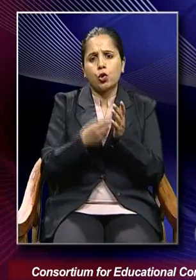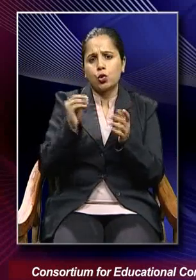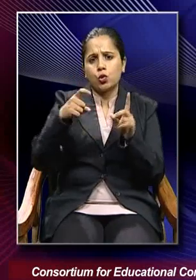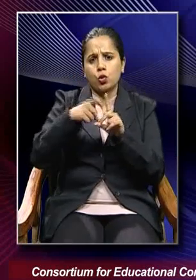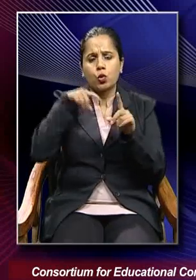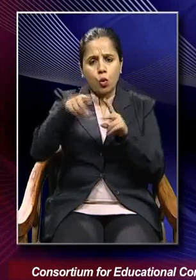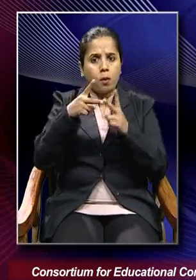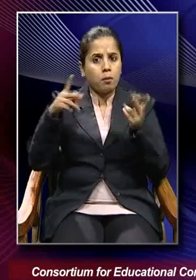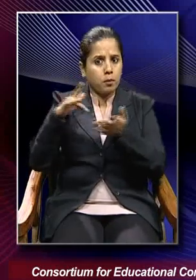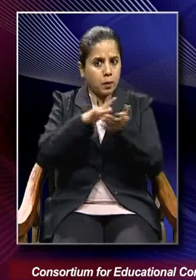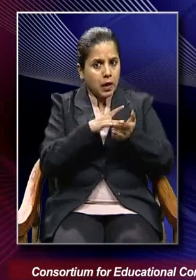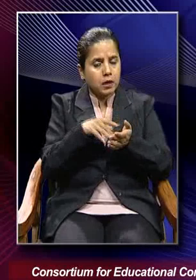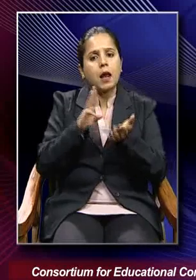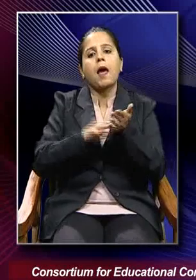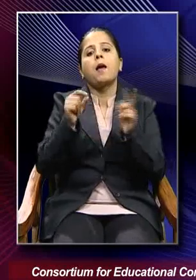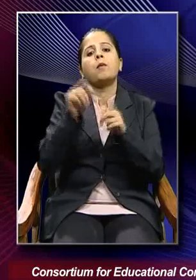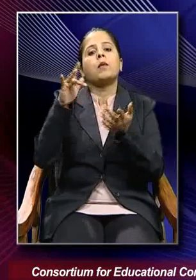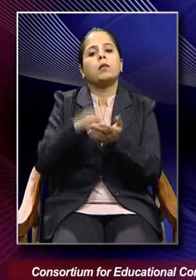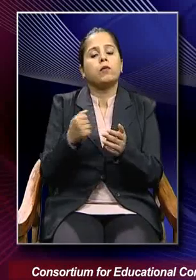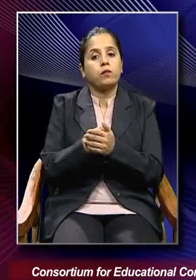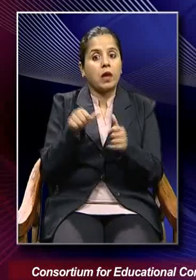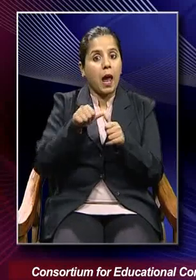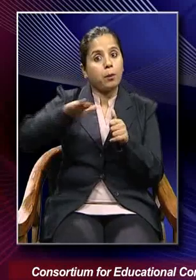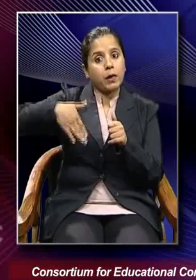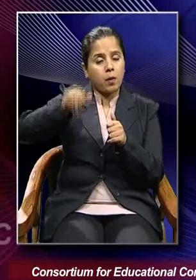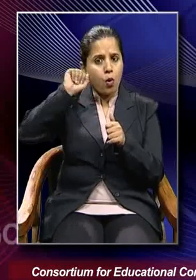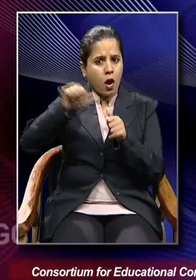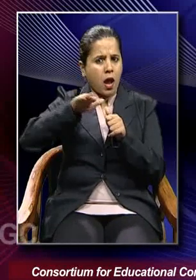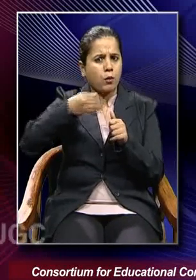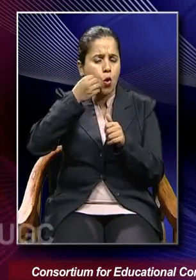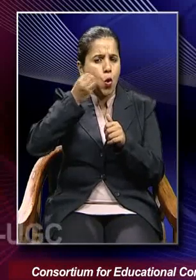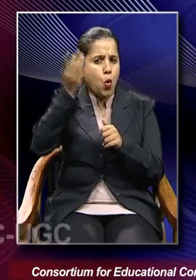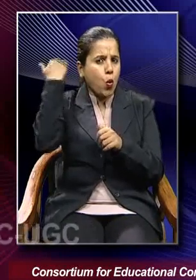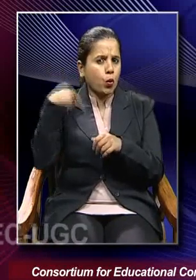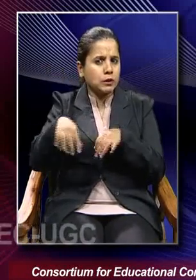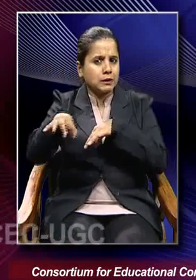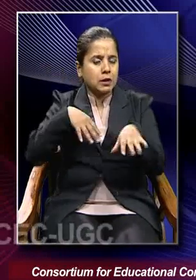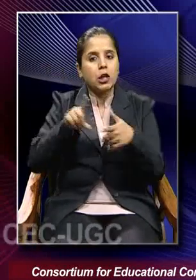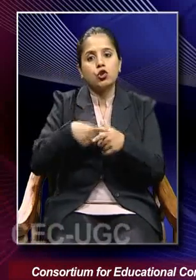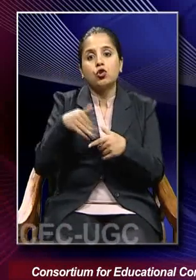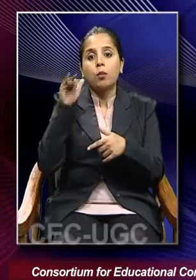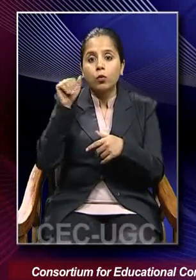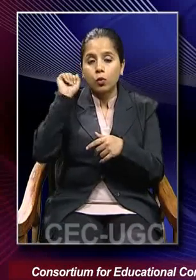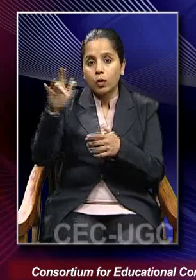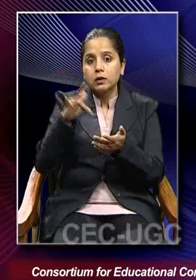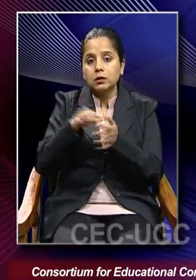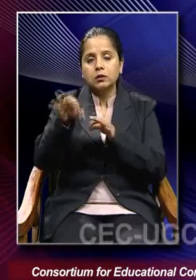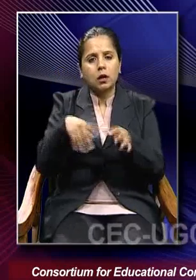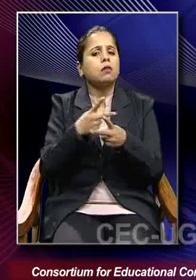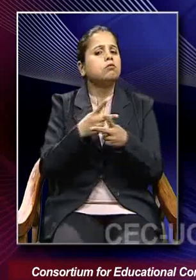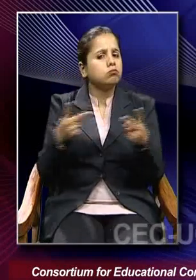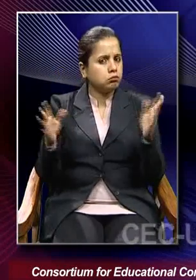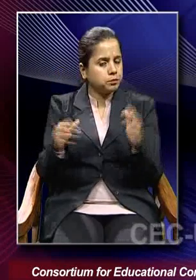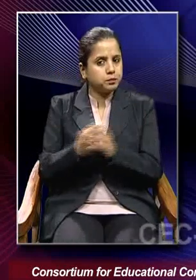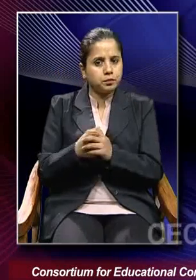shelters at Madhya Pradesh, Ahmedabad's old city, Jaipur city, amongst others.